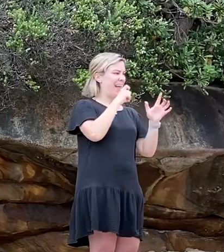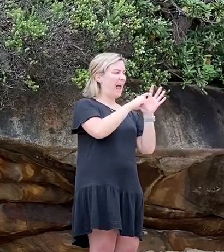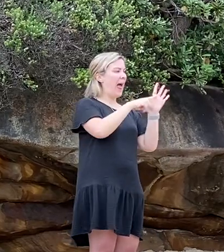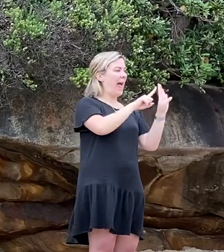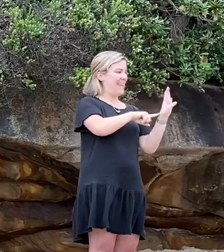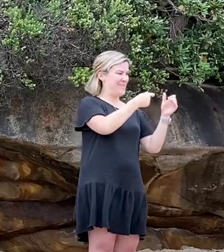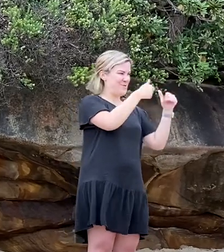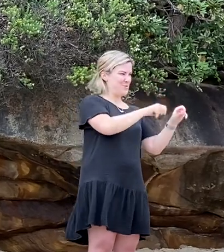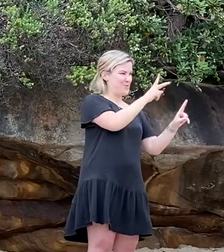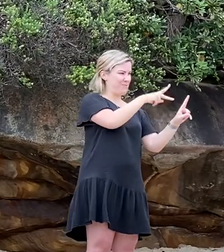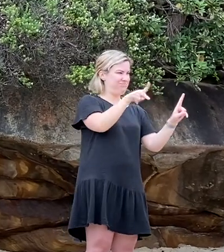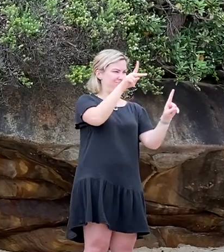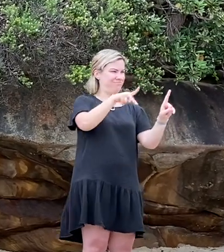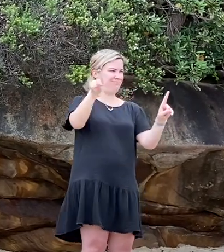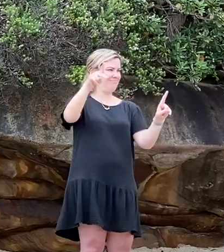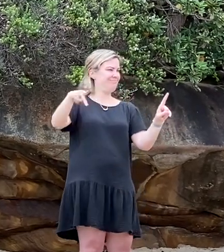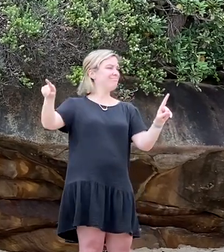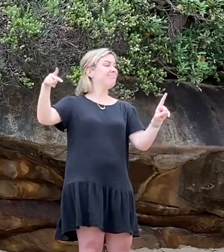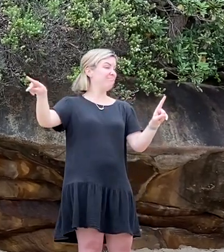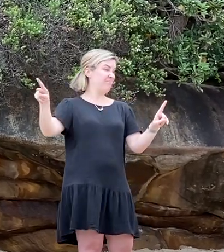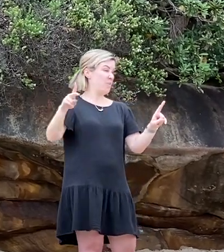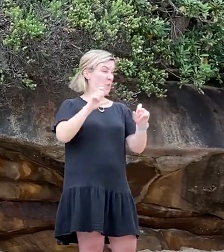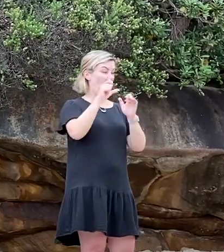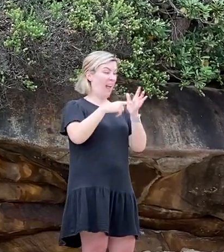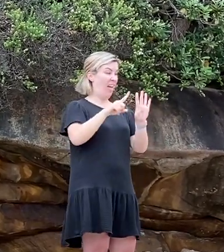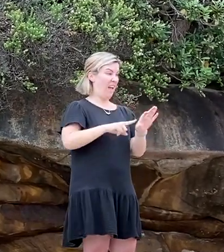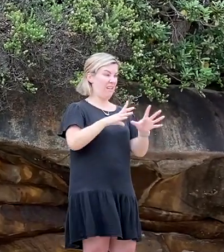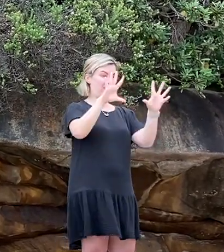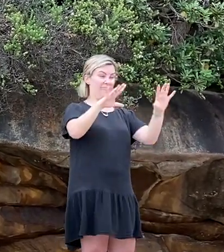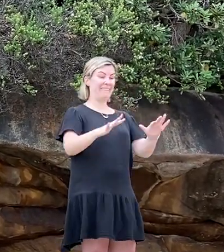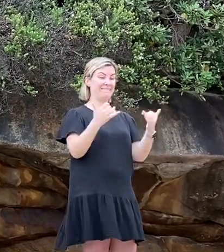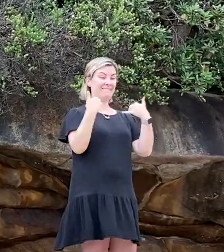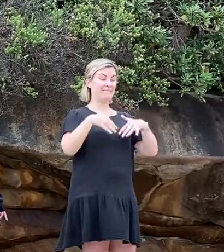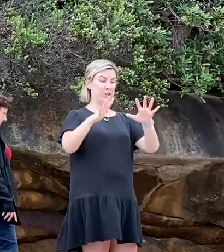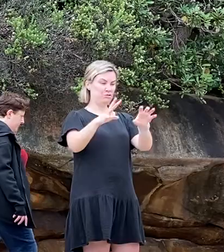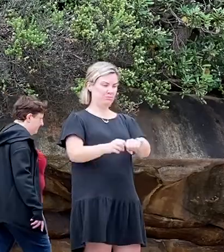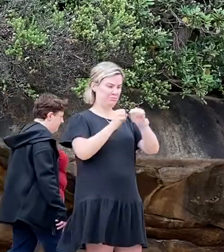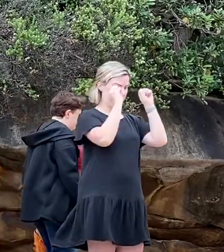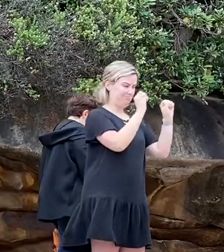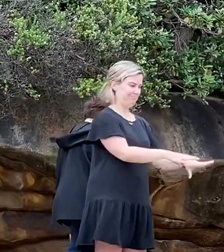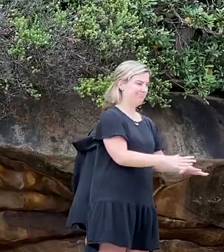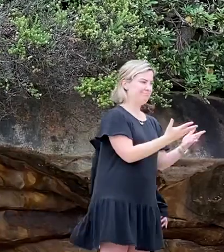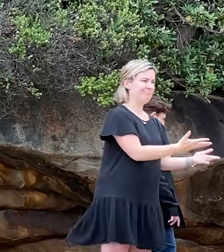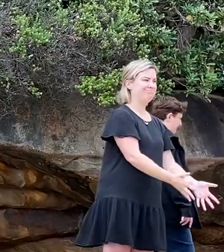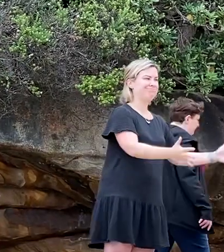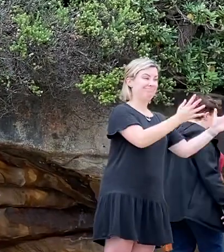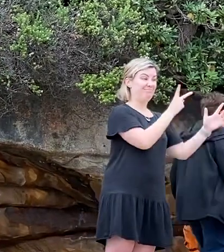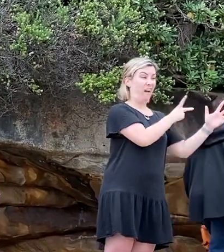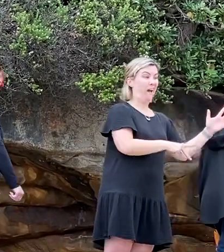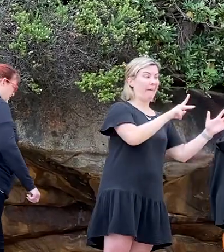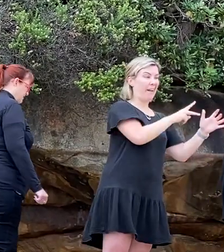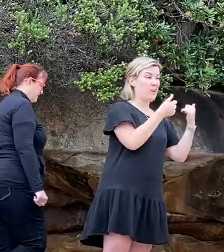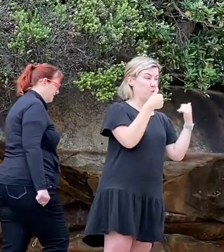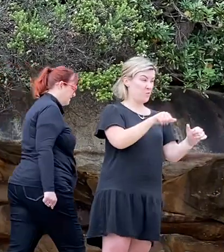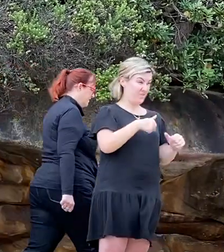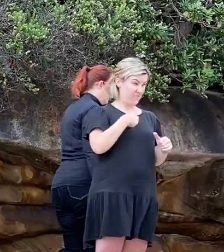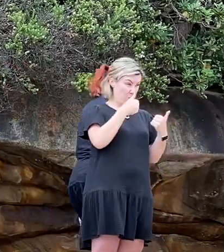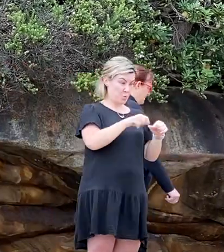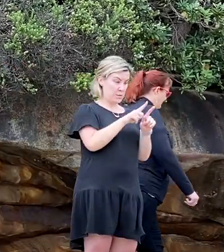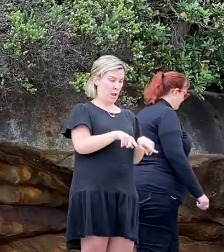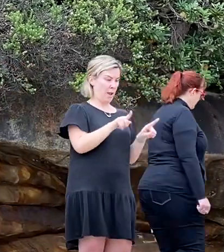beach girls. So the clay just goes back in the bin, and you can use it and use it and use it. I've been using it for about 16